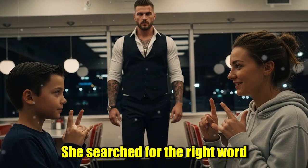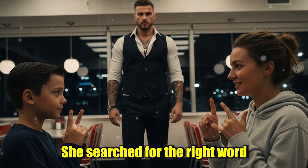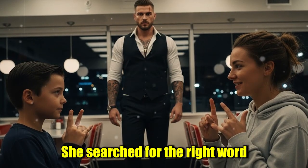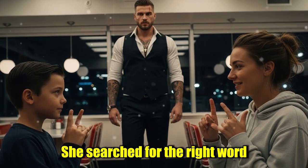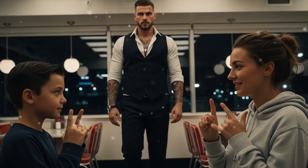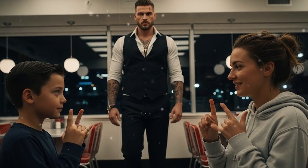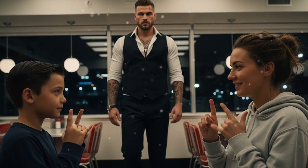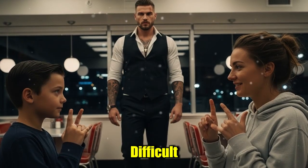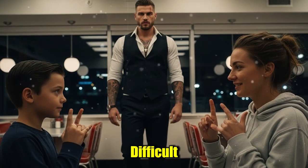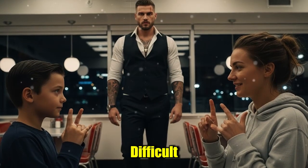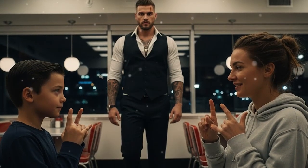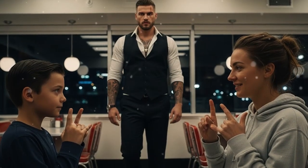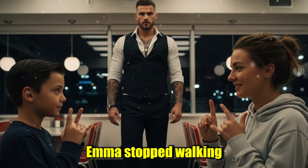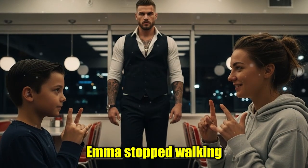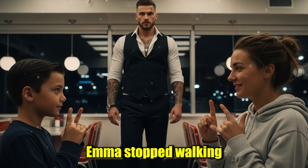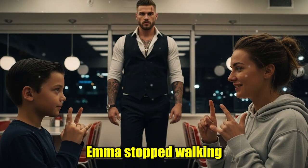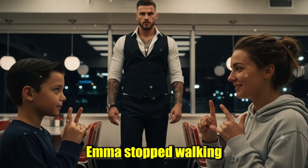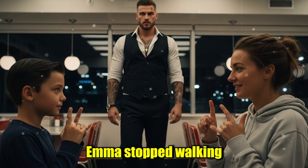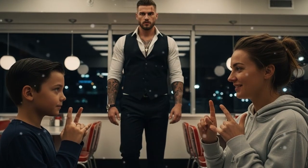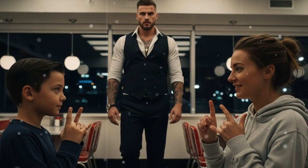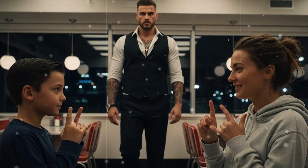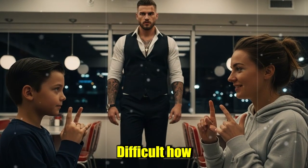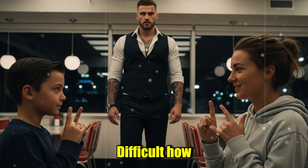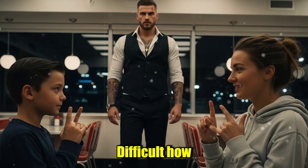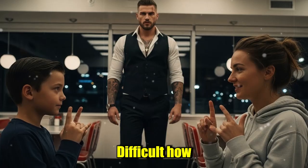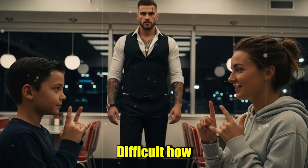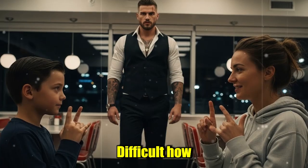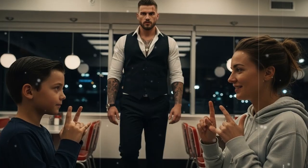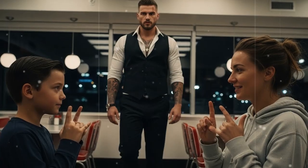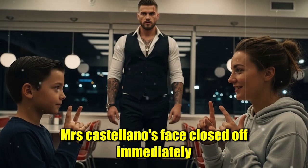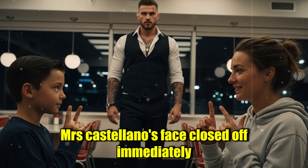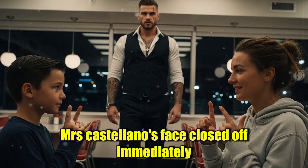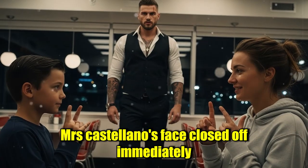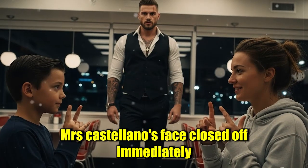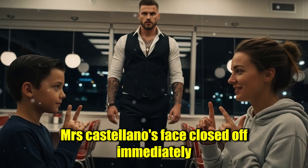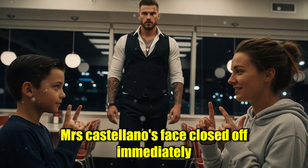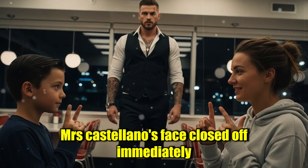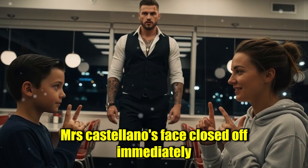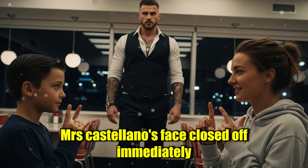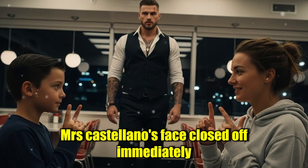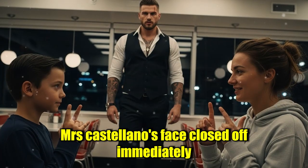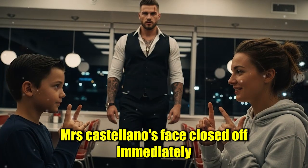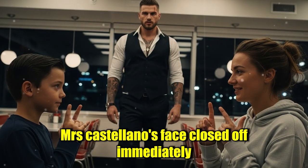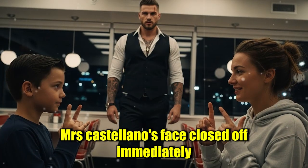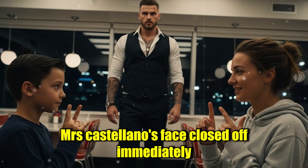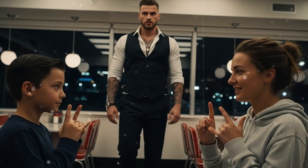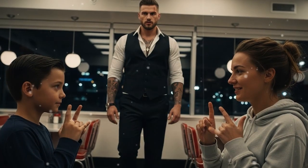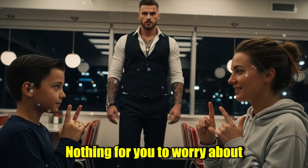right word. Difficult. Emma stopped walking. Difficult how? Mrs. Castellano's face closed off immediately.